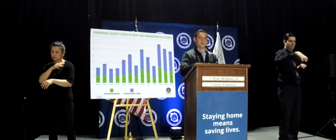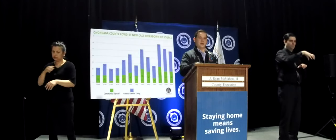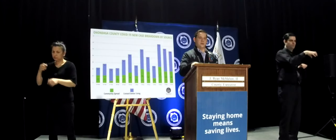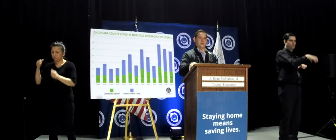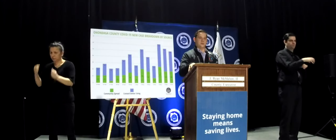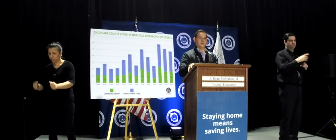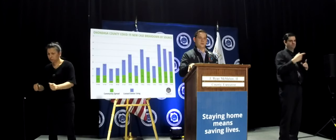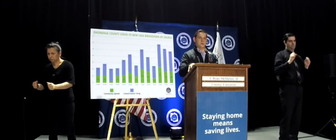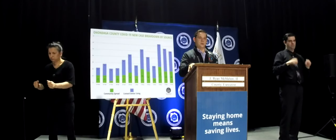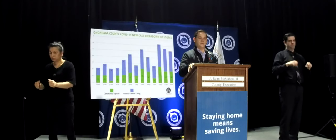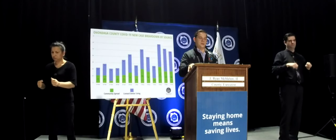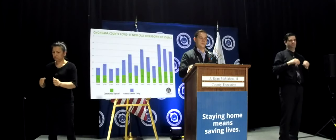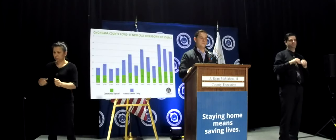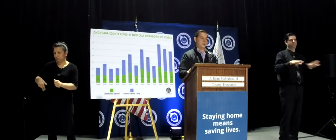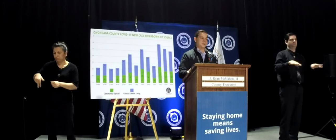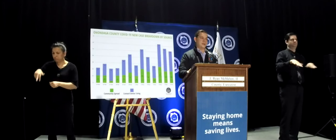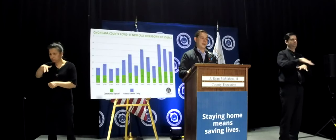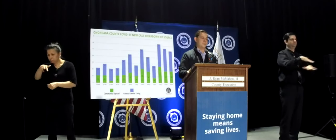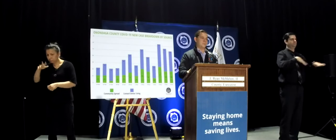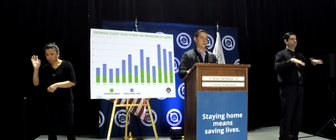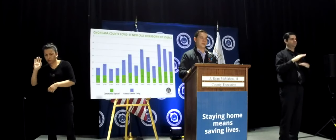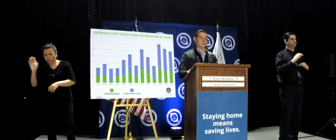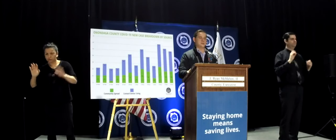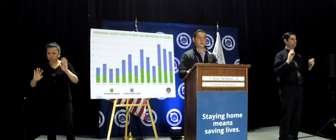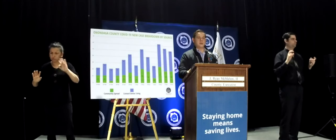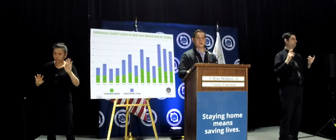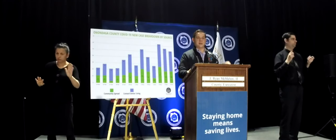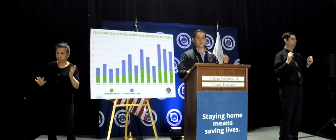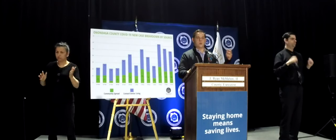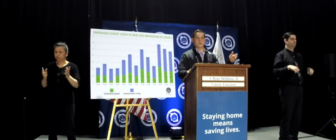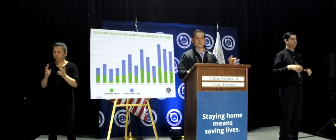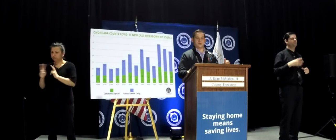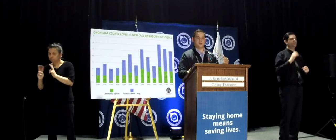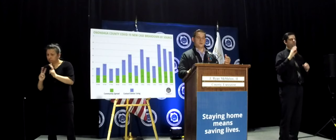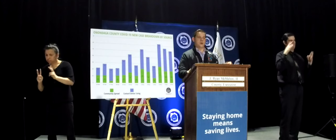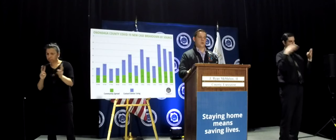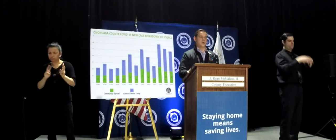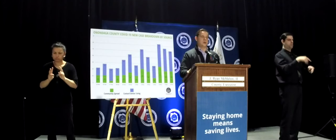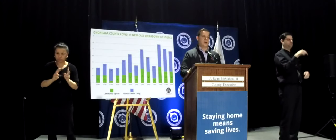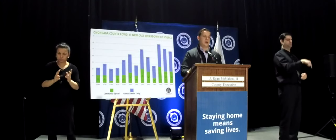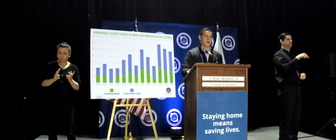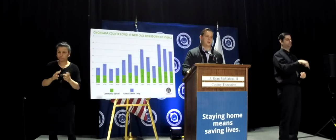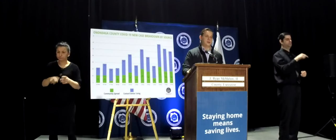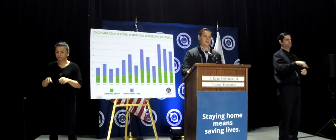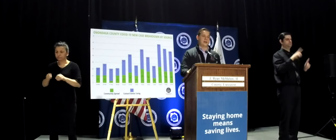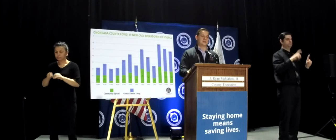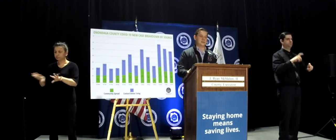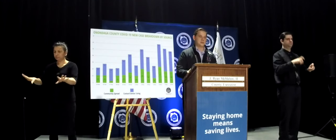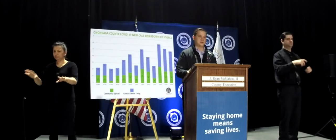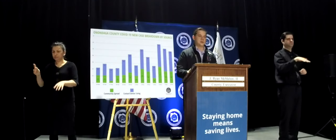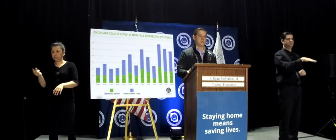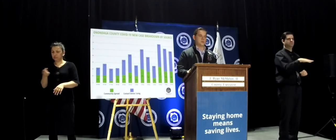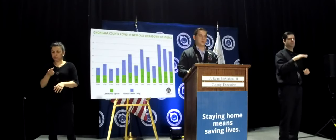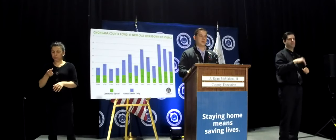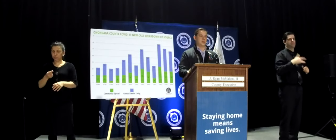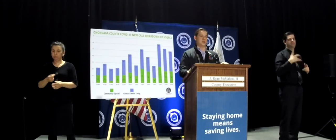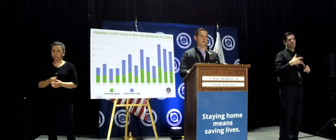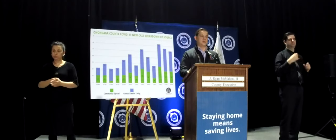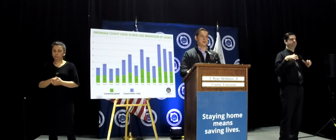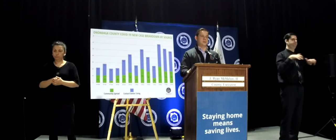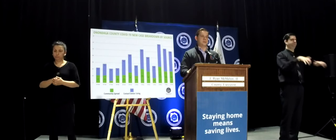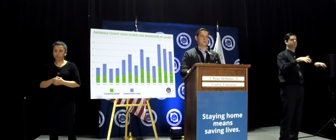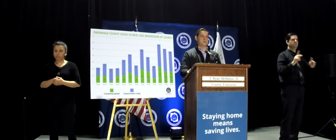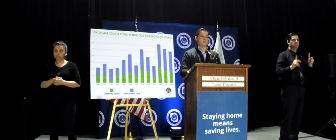opportunities for the virus to really feed and attack, and that's what we're seeing. So that's going to be,